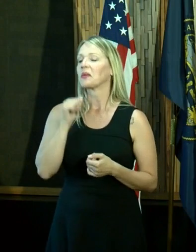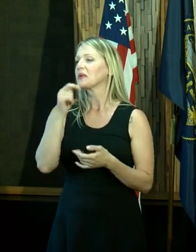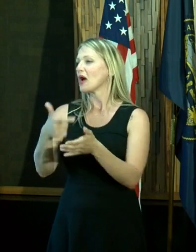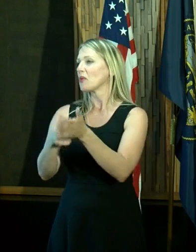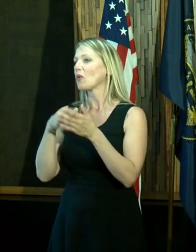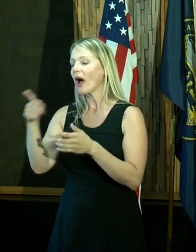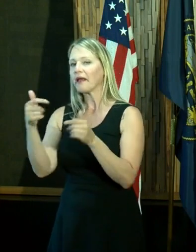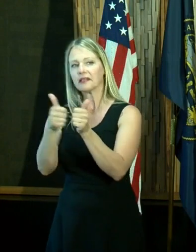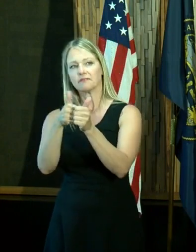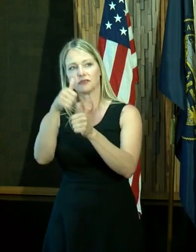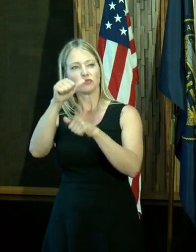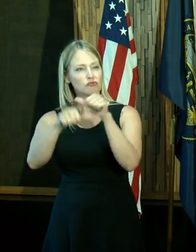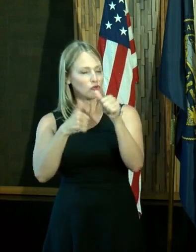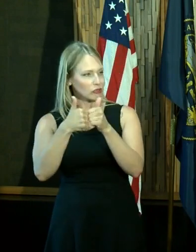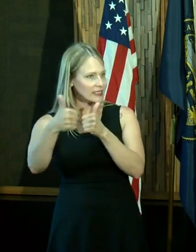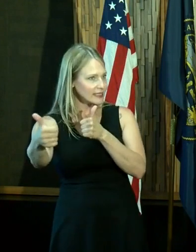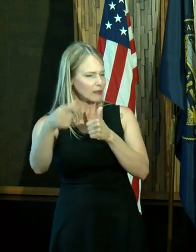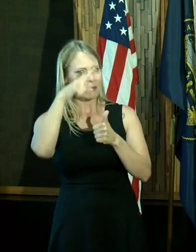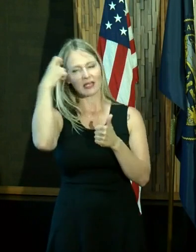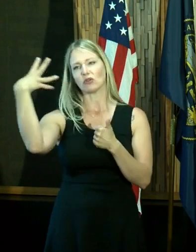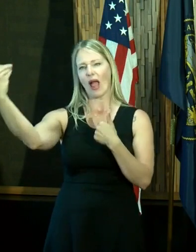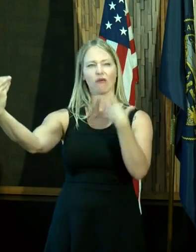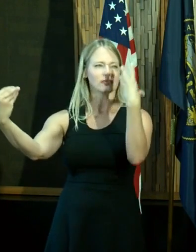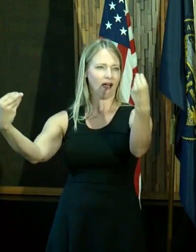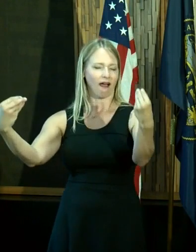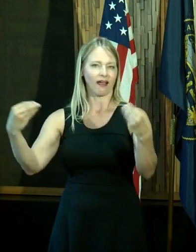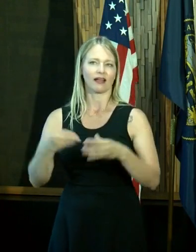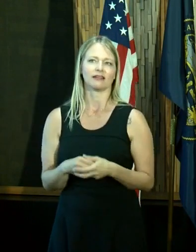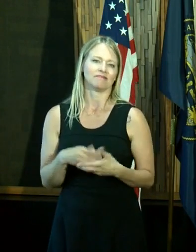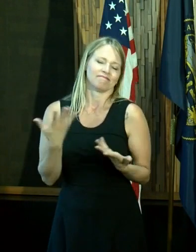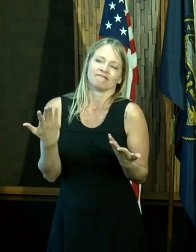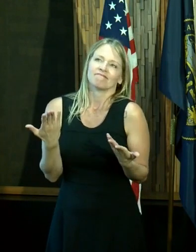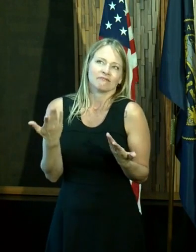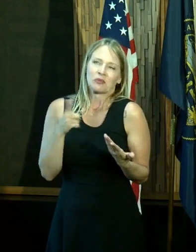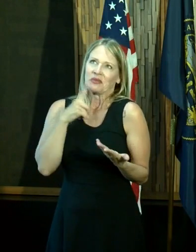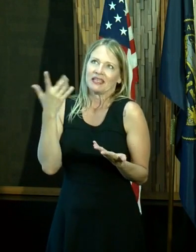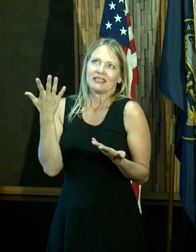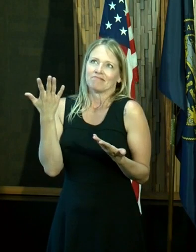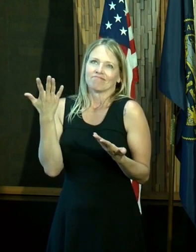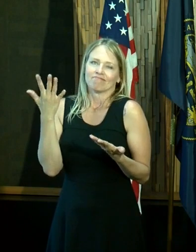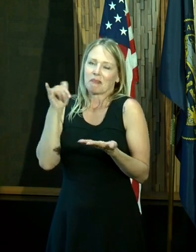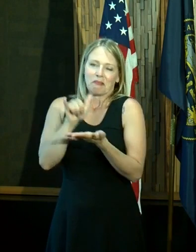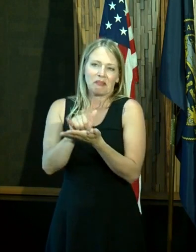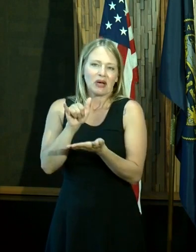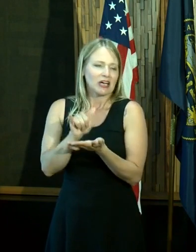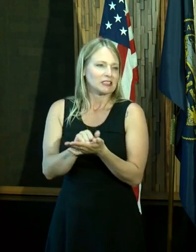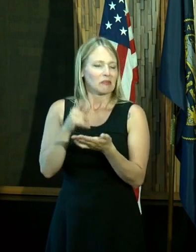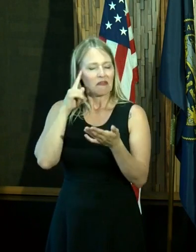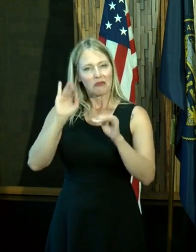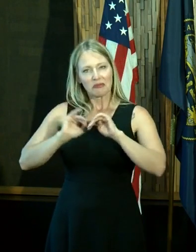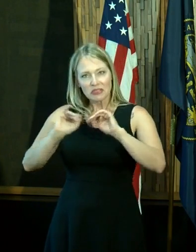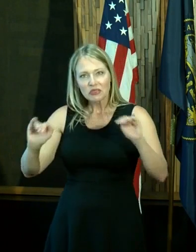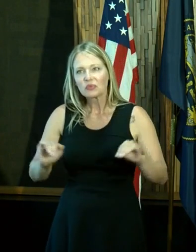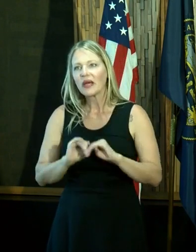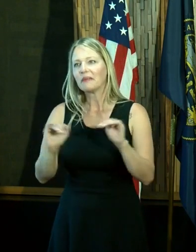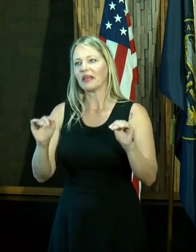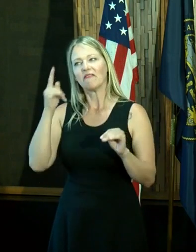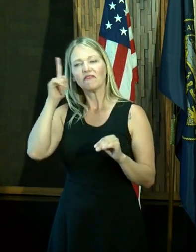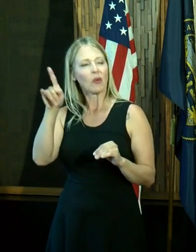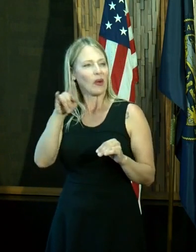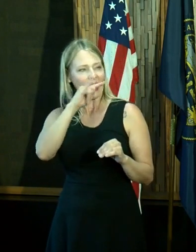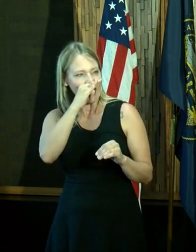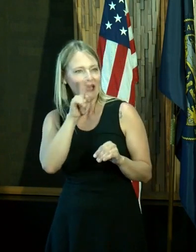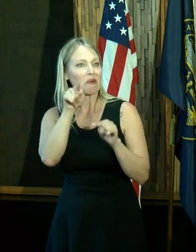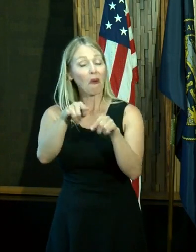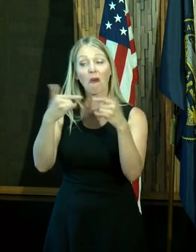them to social distance since they're outside, because it's going to be almost impossible in a swimming pool for kids that are there to play to wear